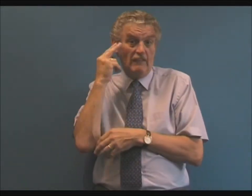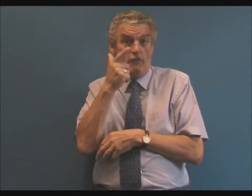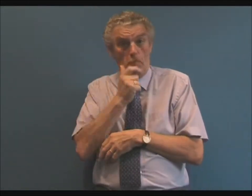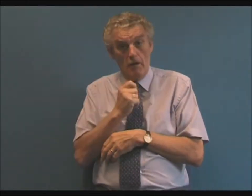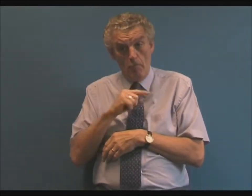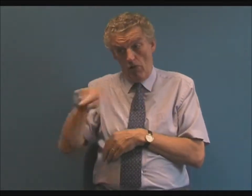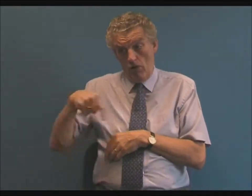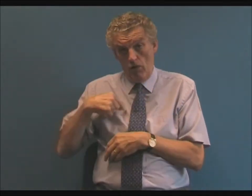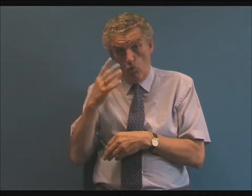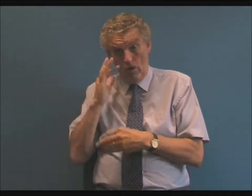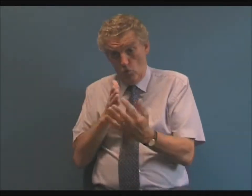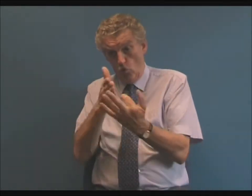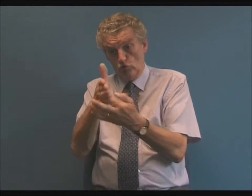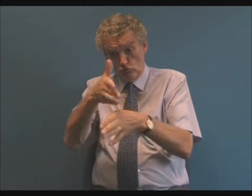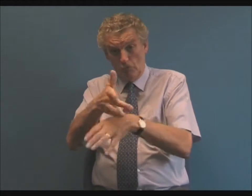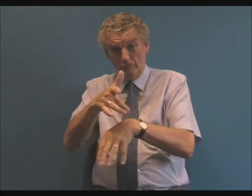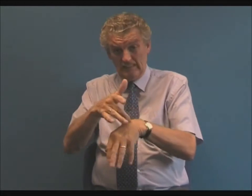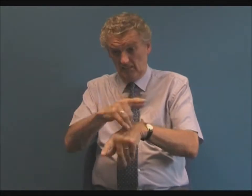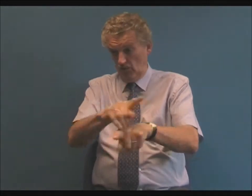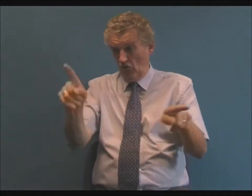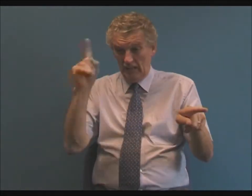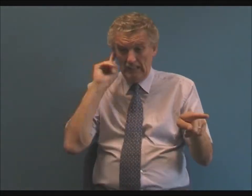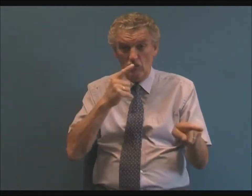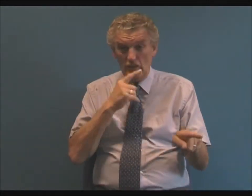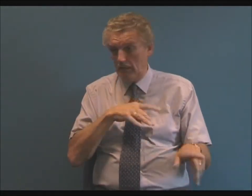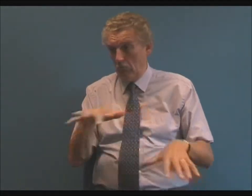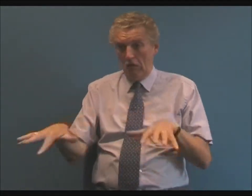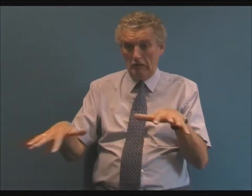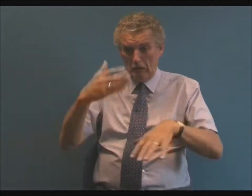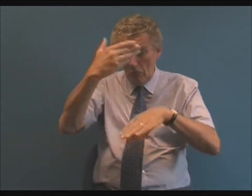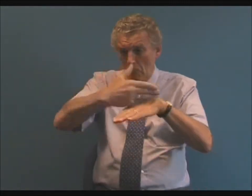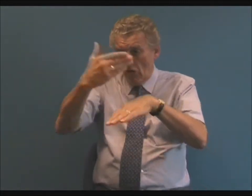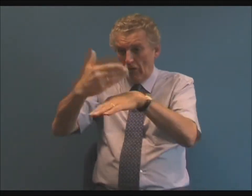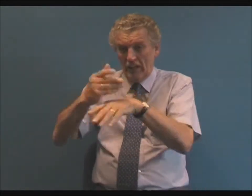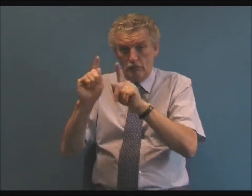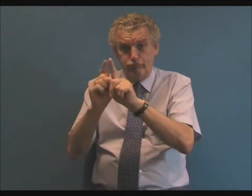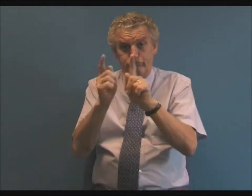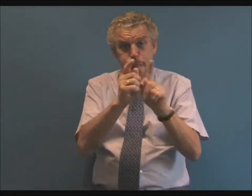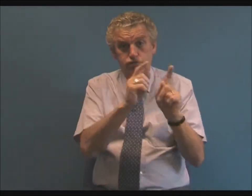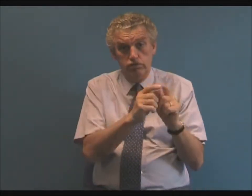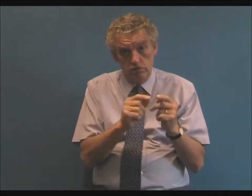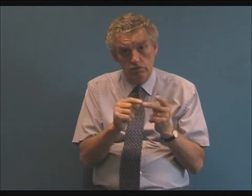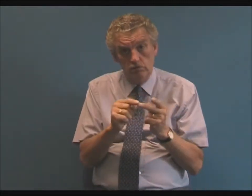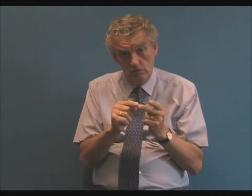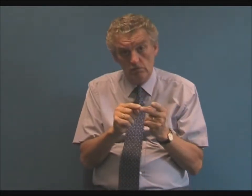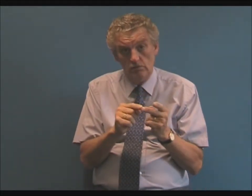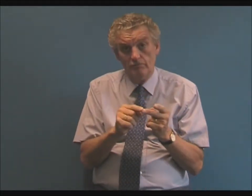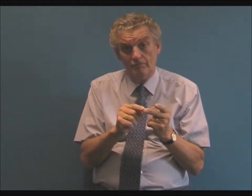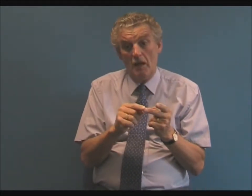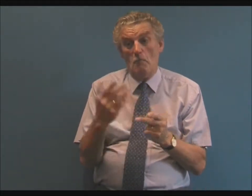like in everyday life for a deaf person when he goes to a job centre. The hearing people panic and put all sorts of barriers